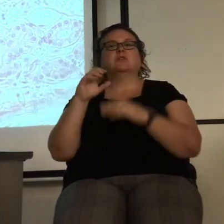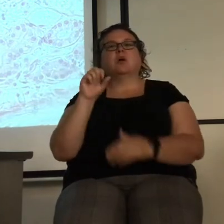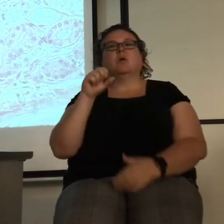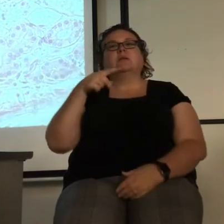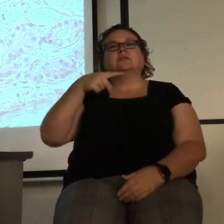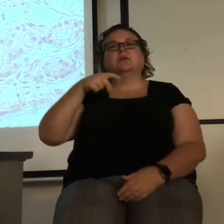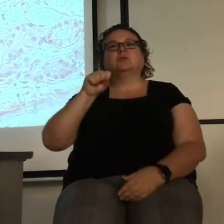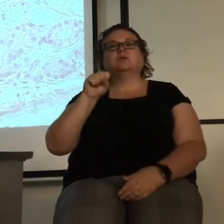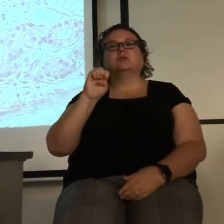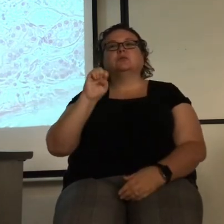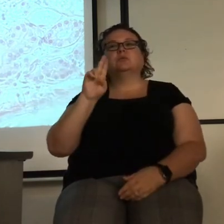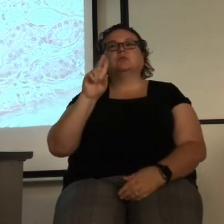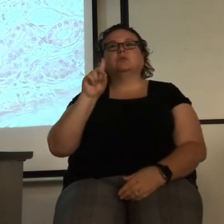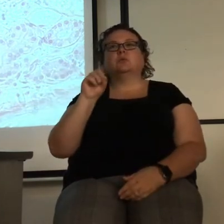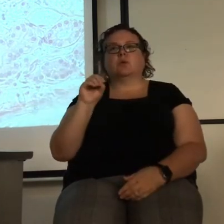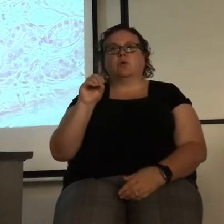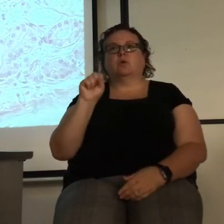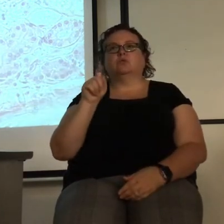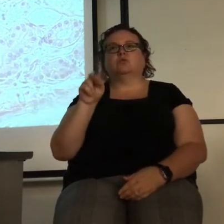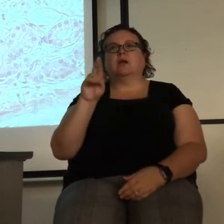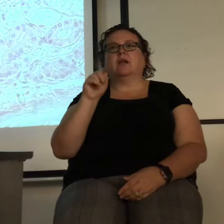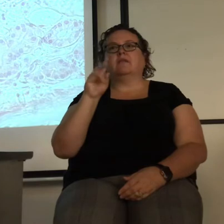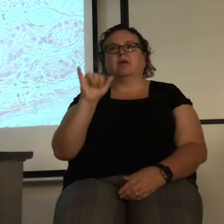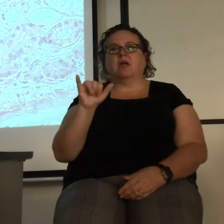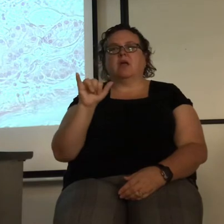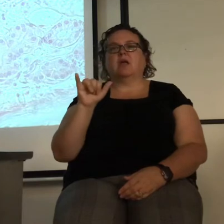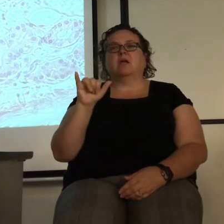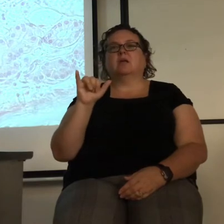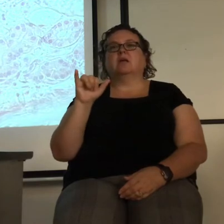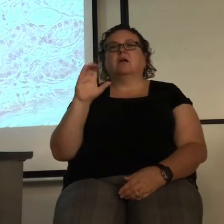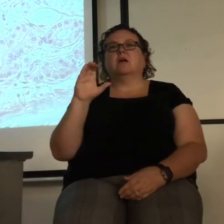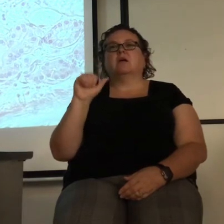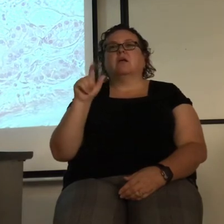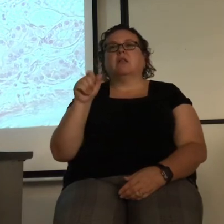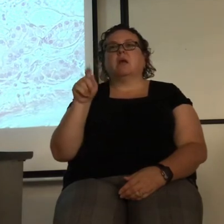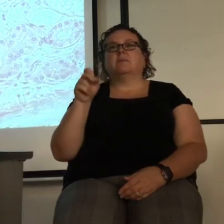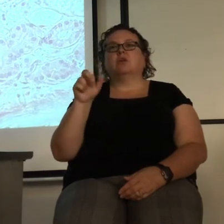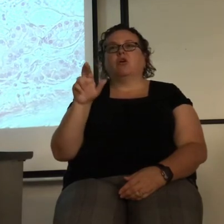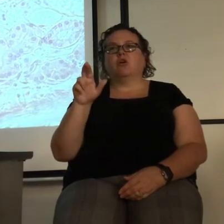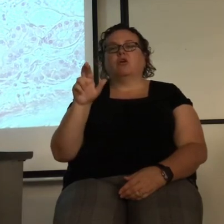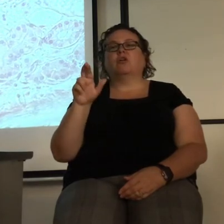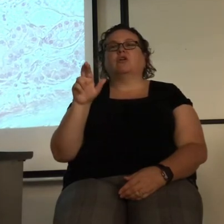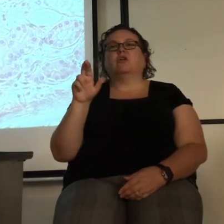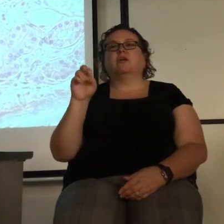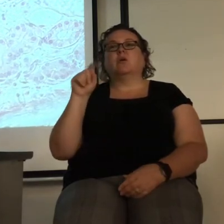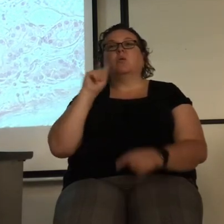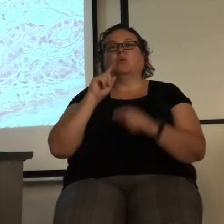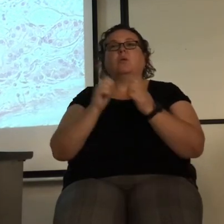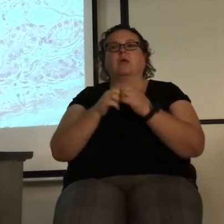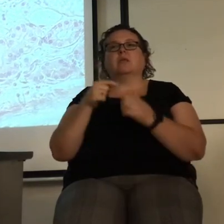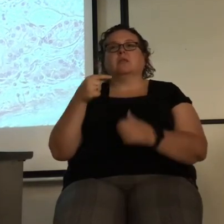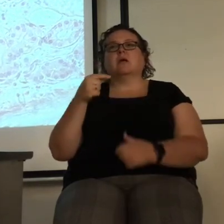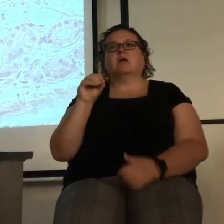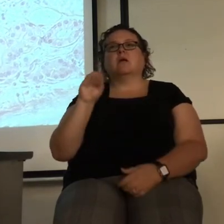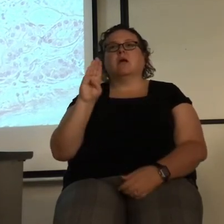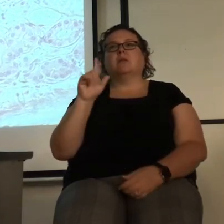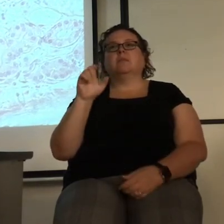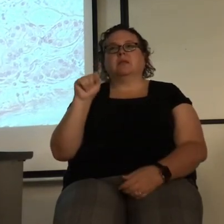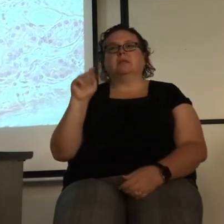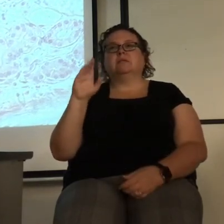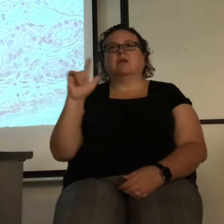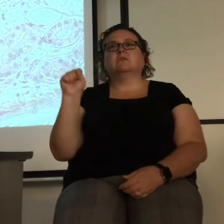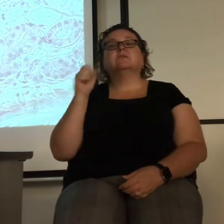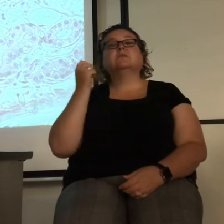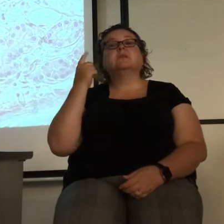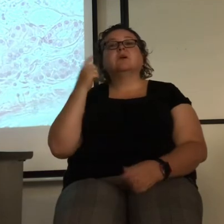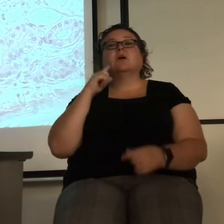pseudostratified, columnar, ET, you can use ET, with goblet cells. So they're there. Okay. What if I